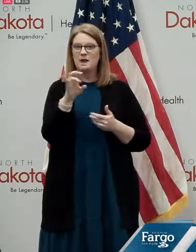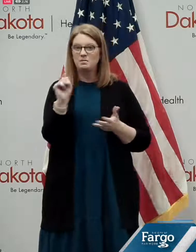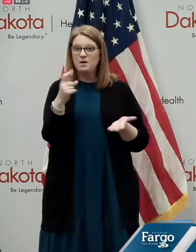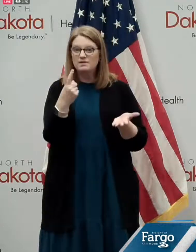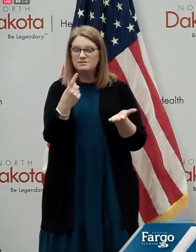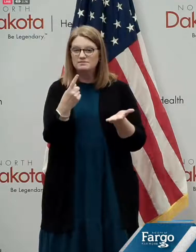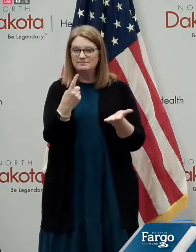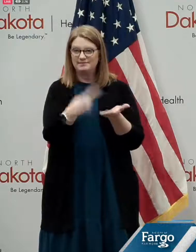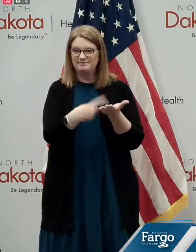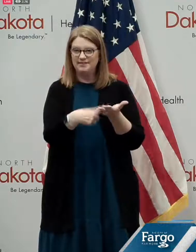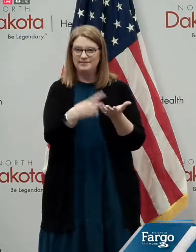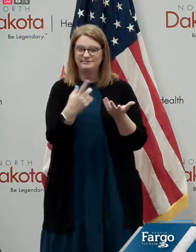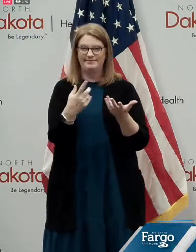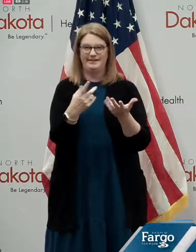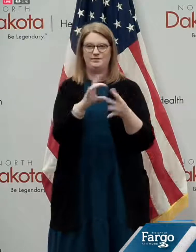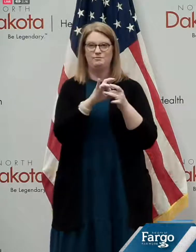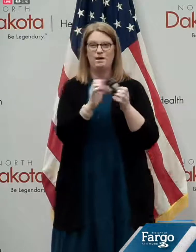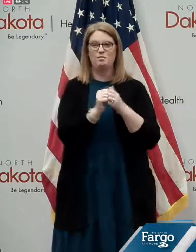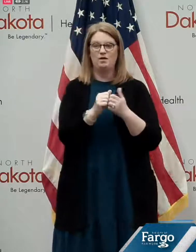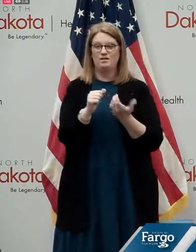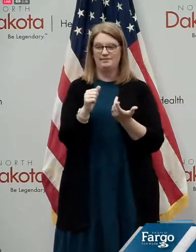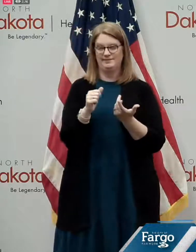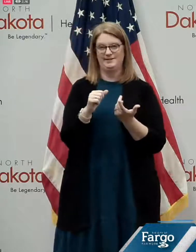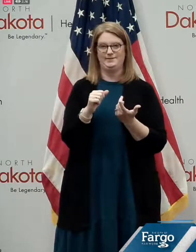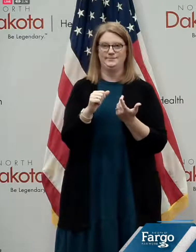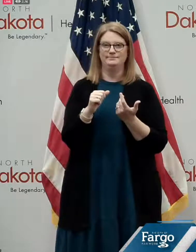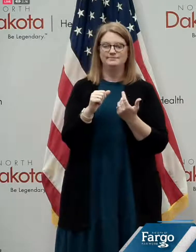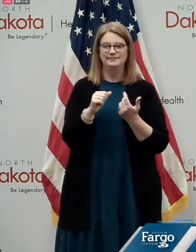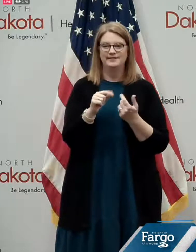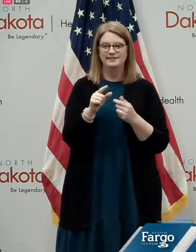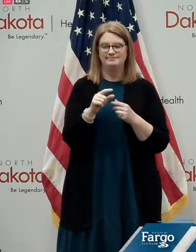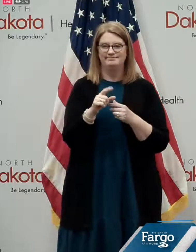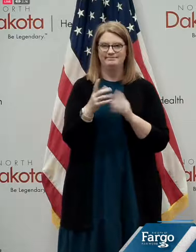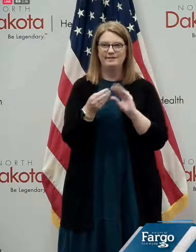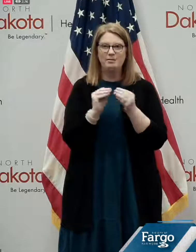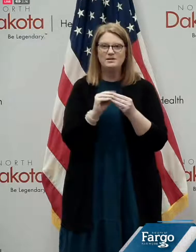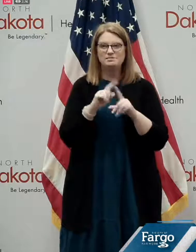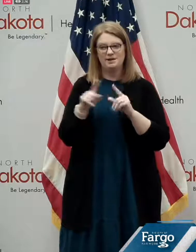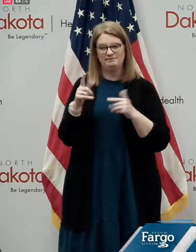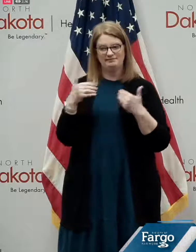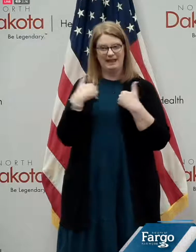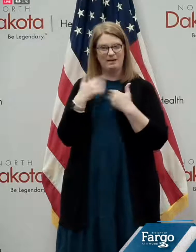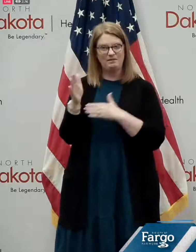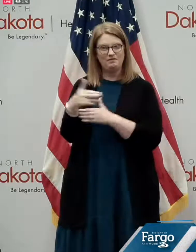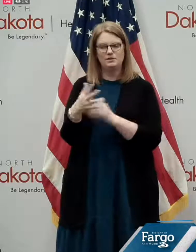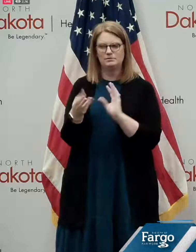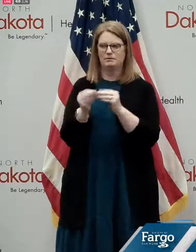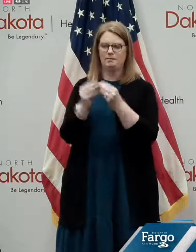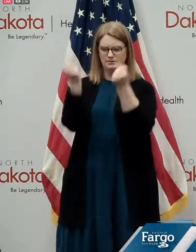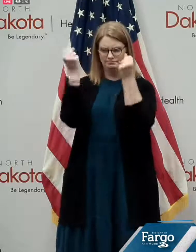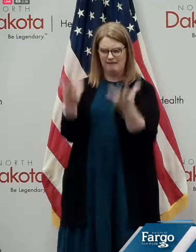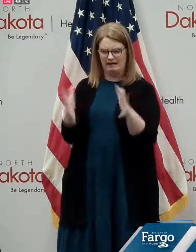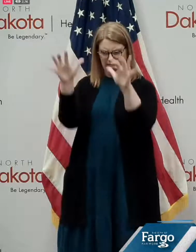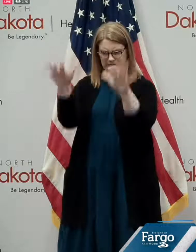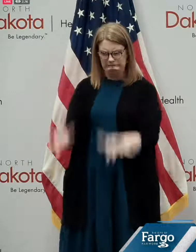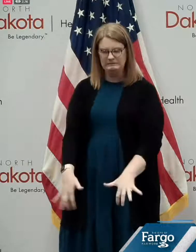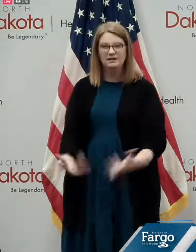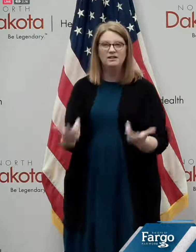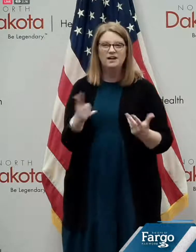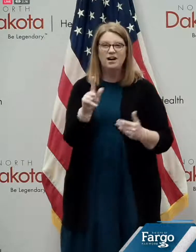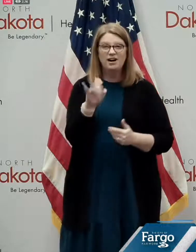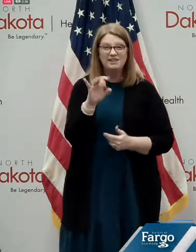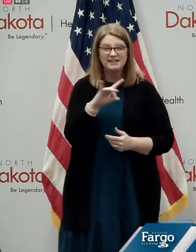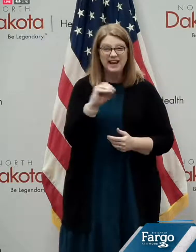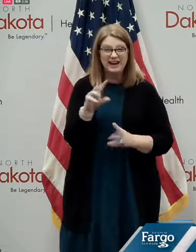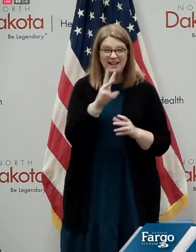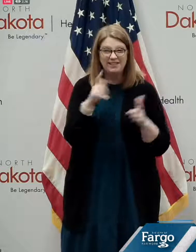Game and Fish could even have more numbers than the whole COVID pandemic. Game and Fish members also stocked a record 180 lakes. That's only a